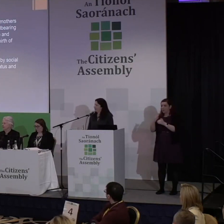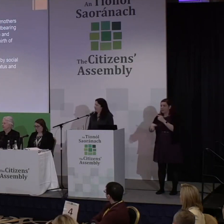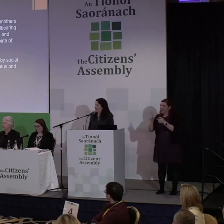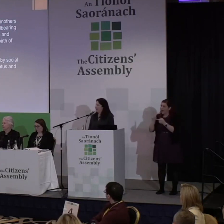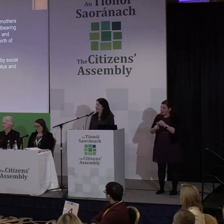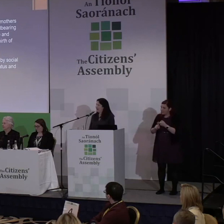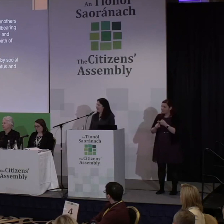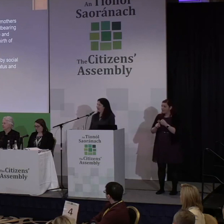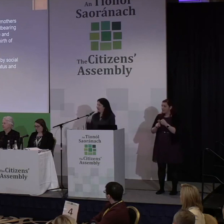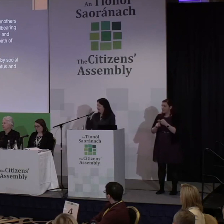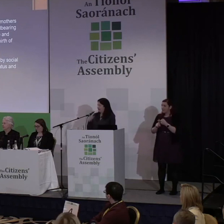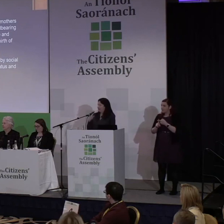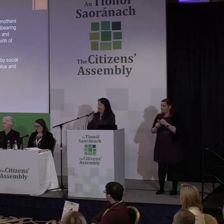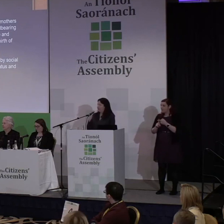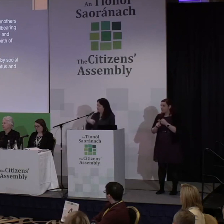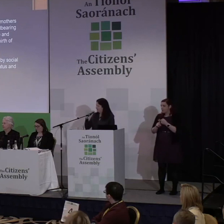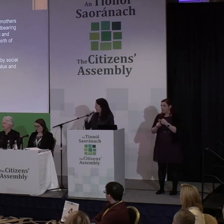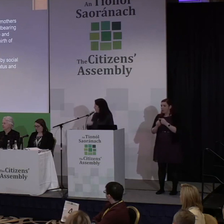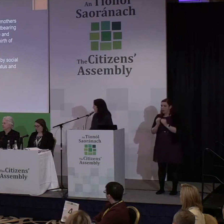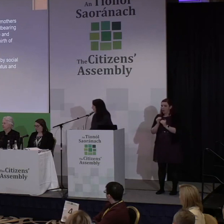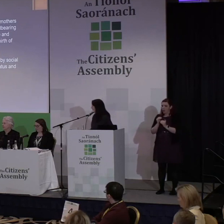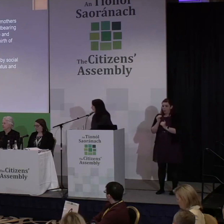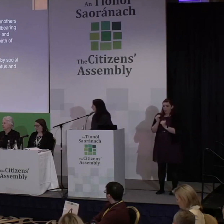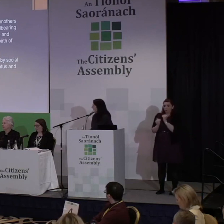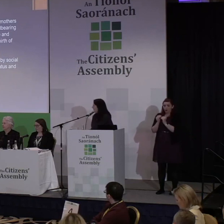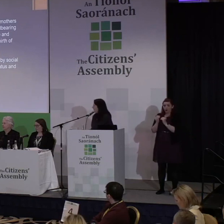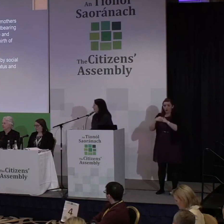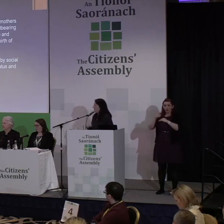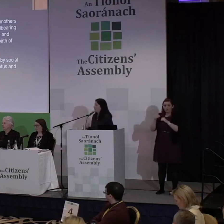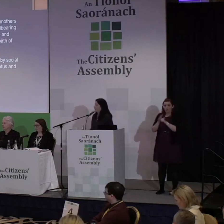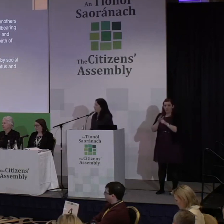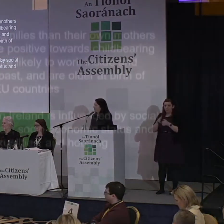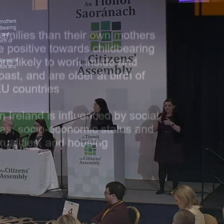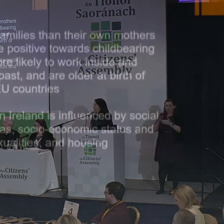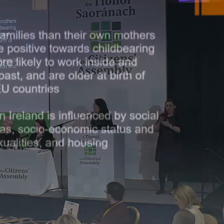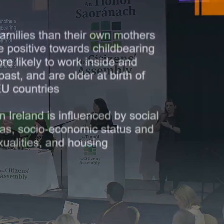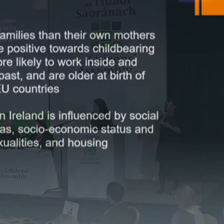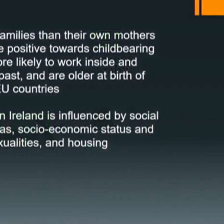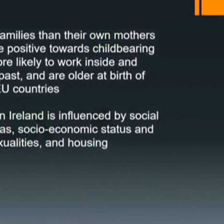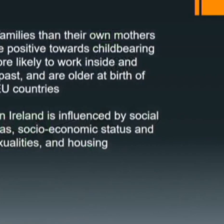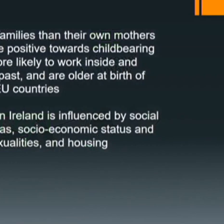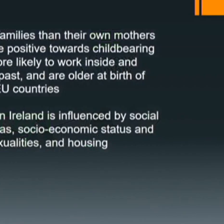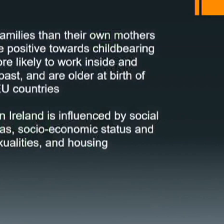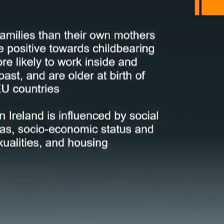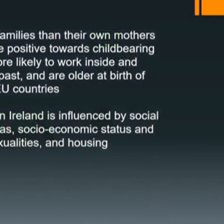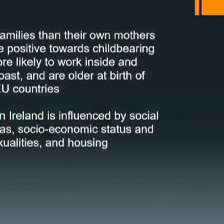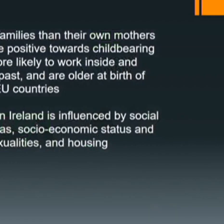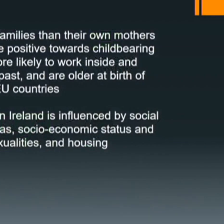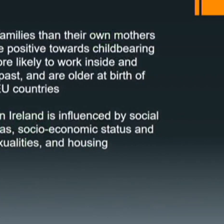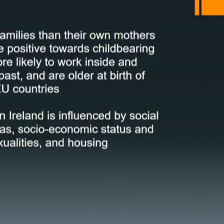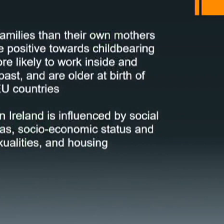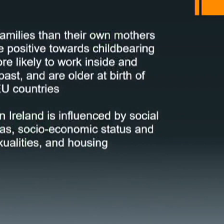birth, at the birth of their first child, than many other of their European counterparts. So again, that's